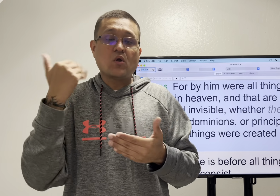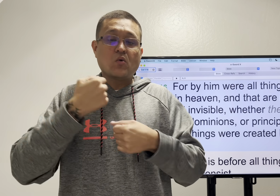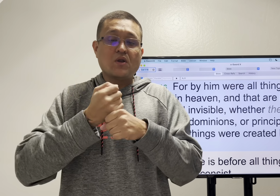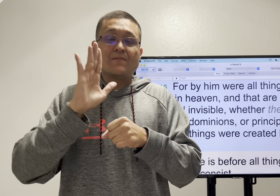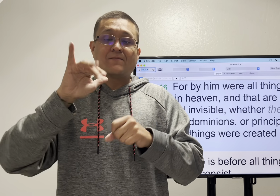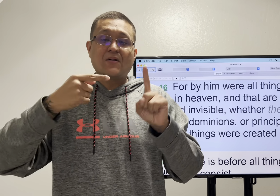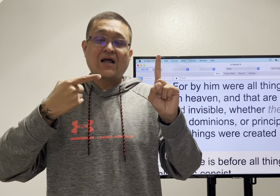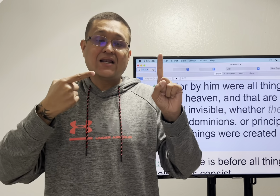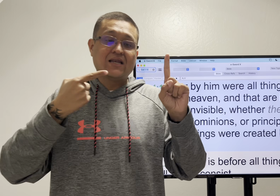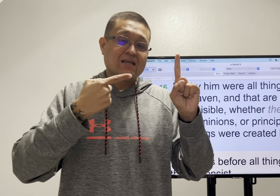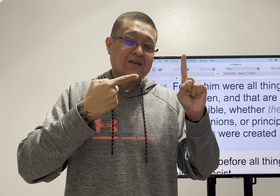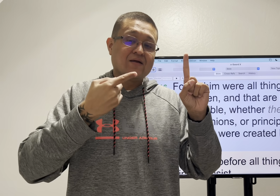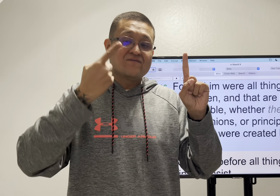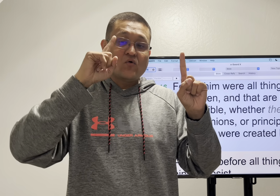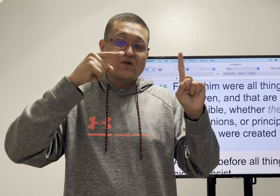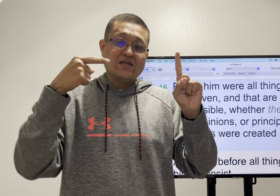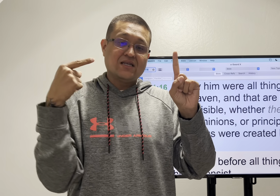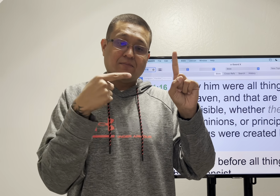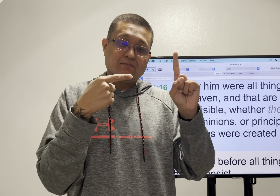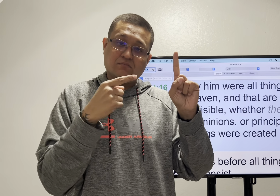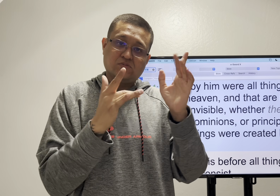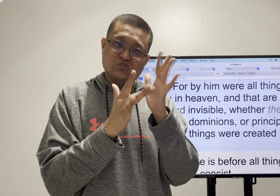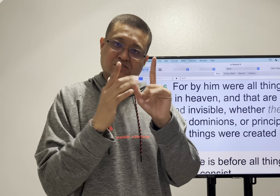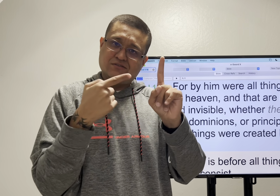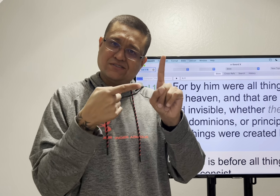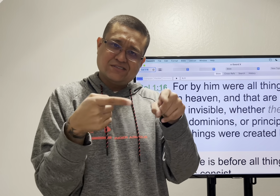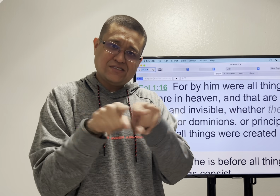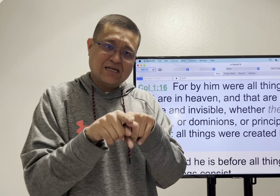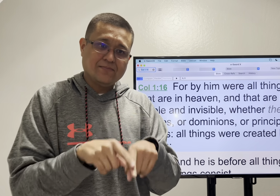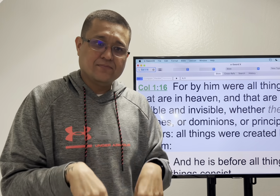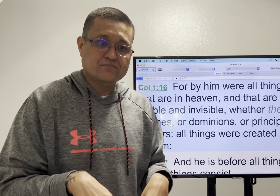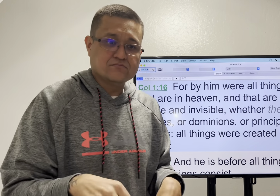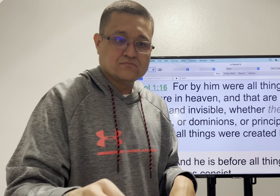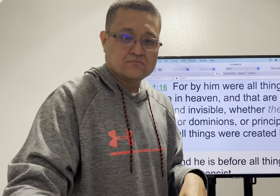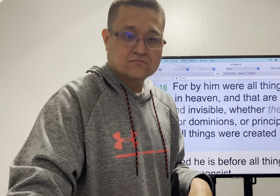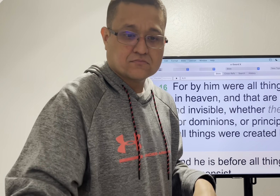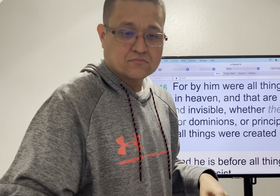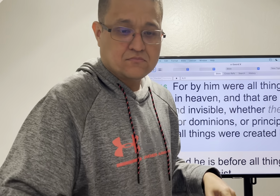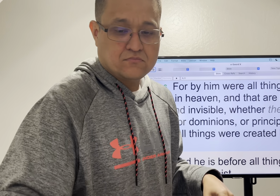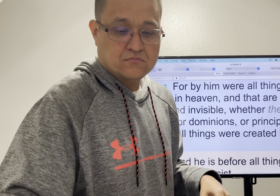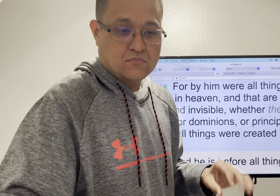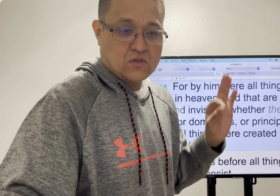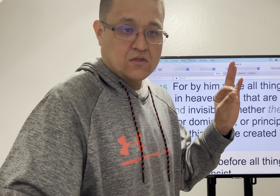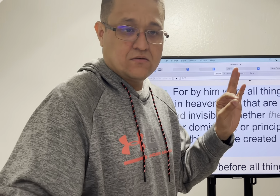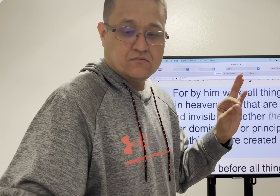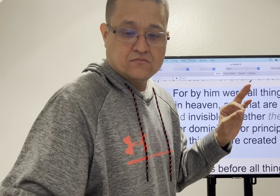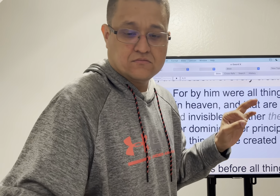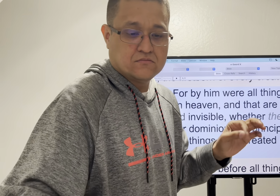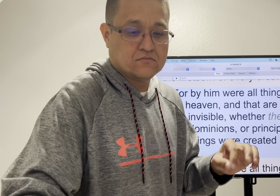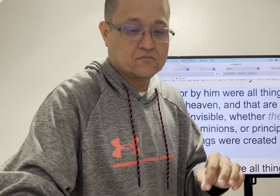principalities. All things were created by him and for him.